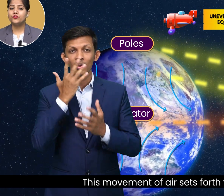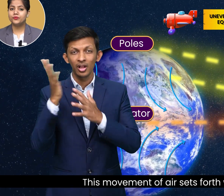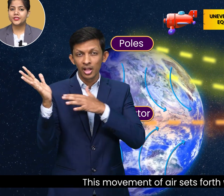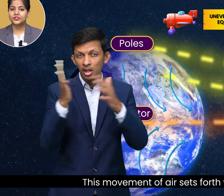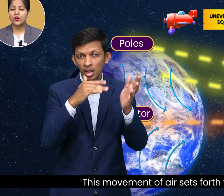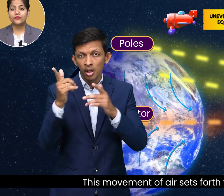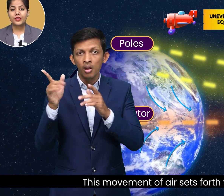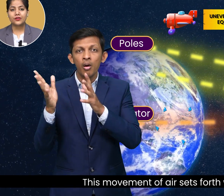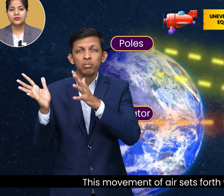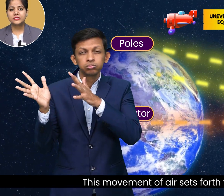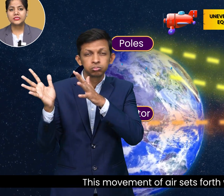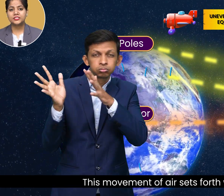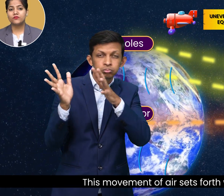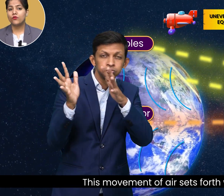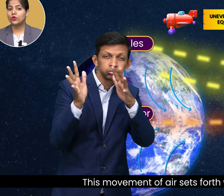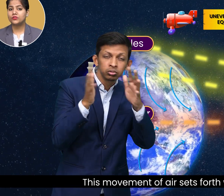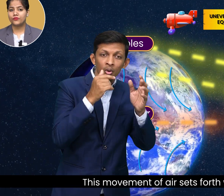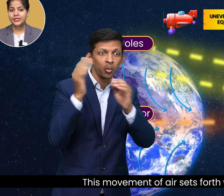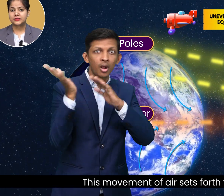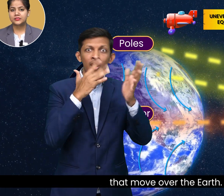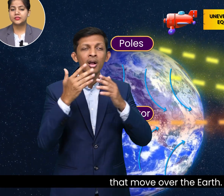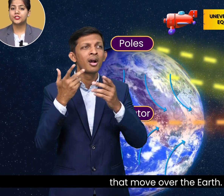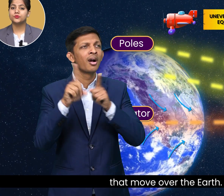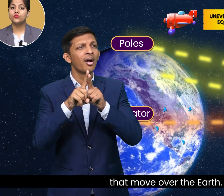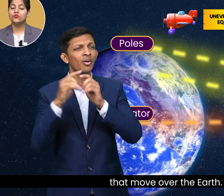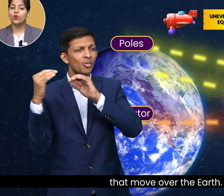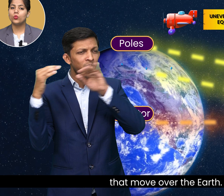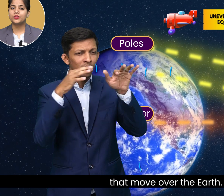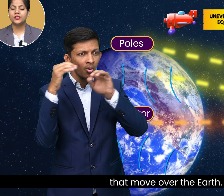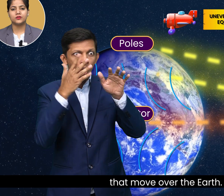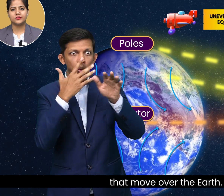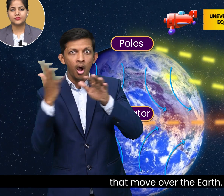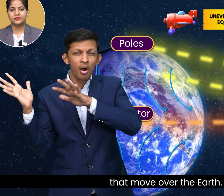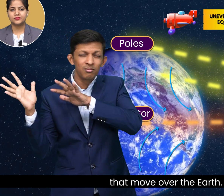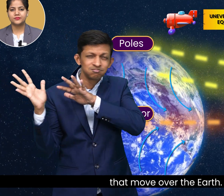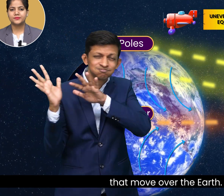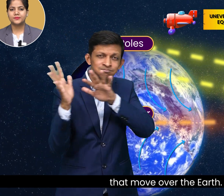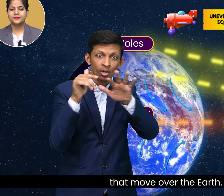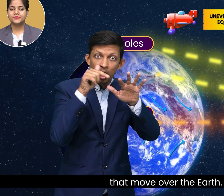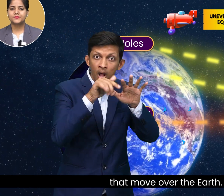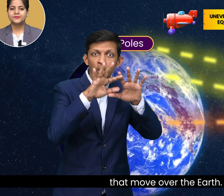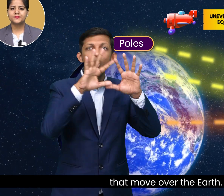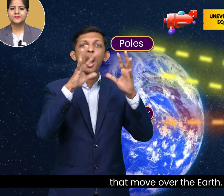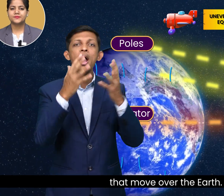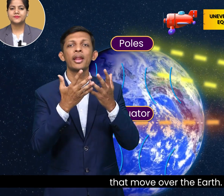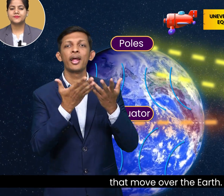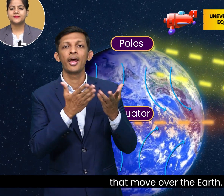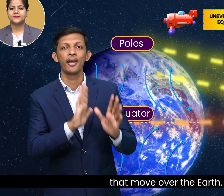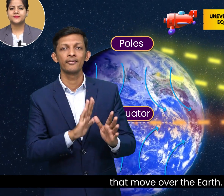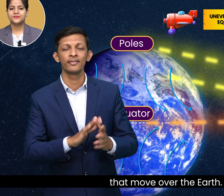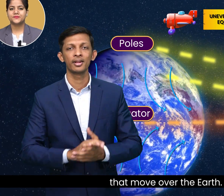This movement of air sets forth winds that move over the earth.